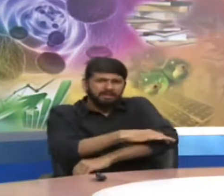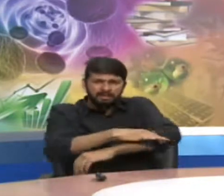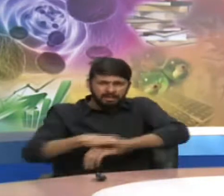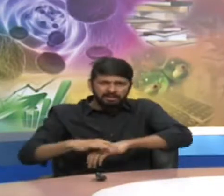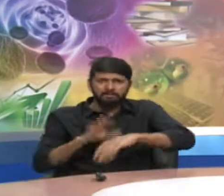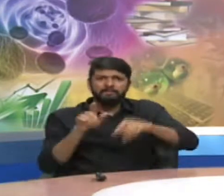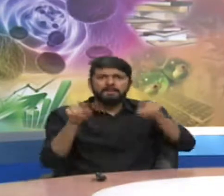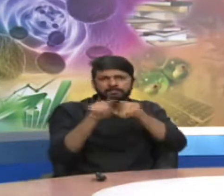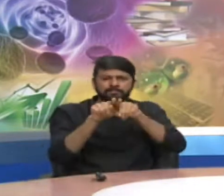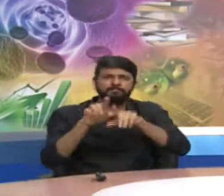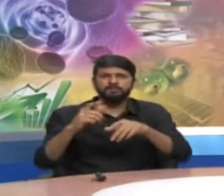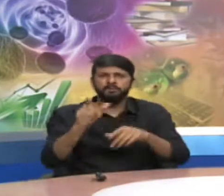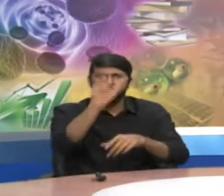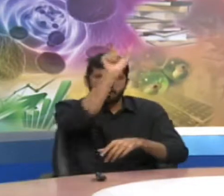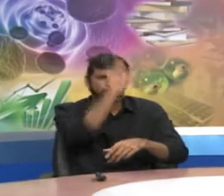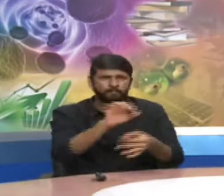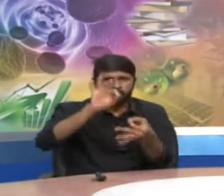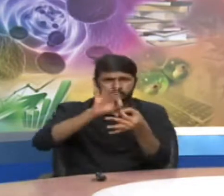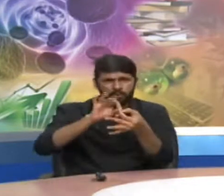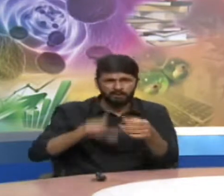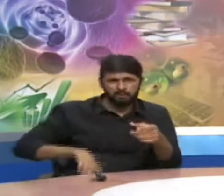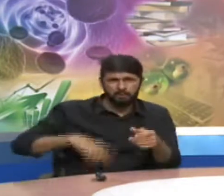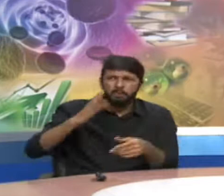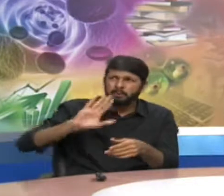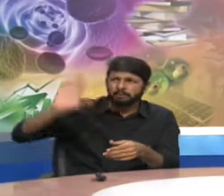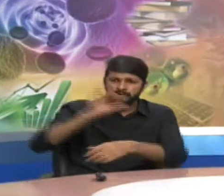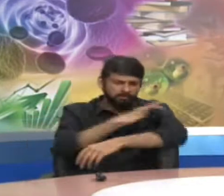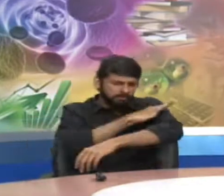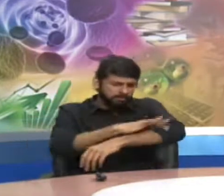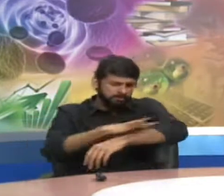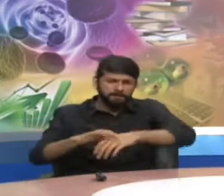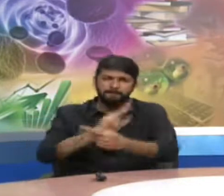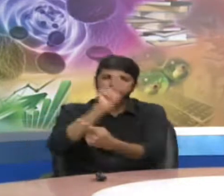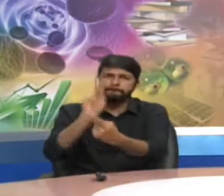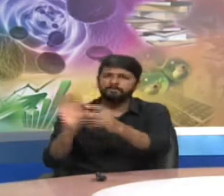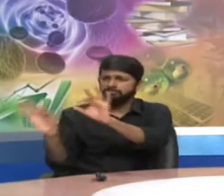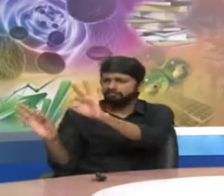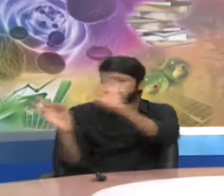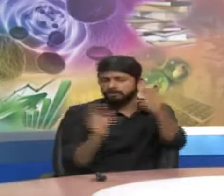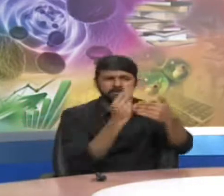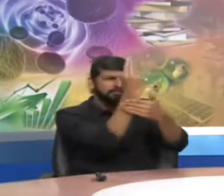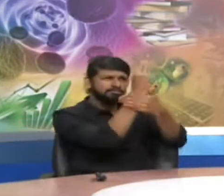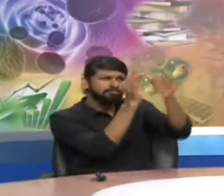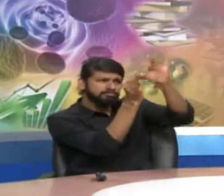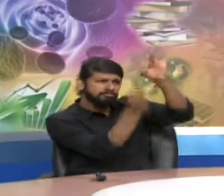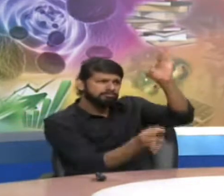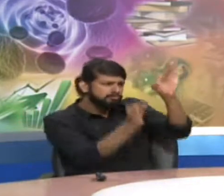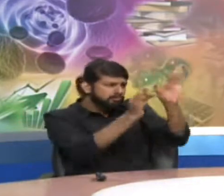Then comes that the hand figures, the size, the ratio of hand, arms,